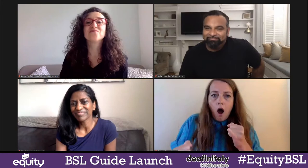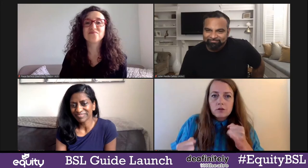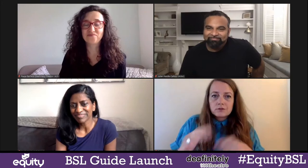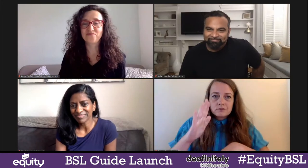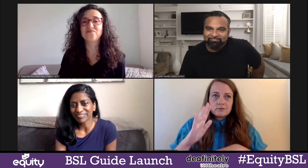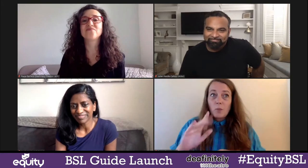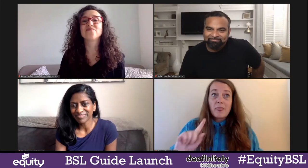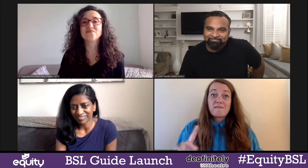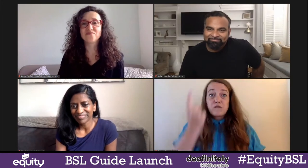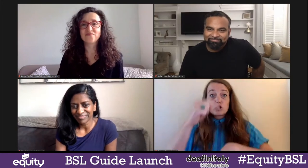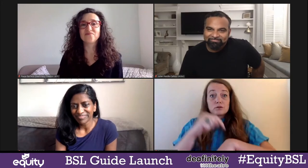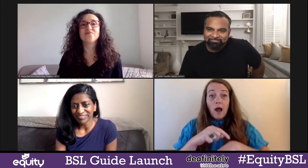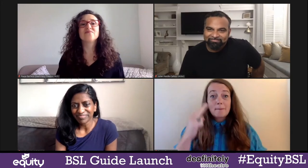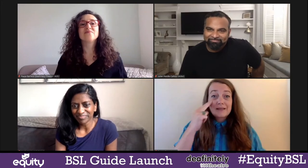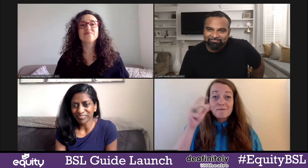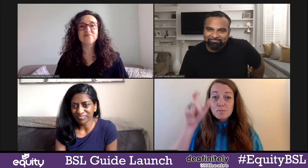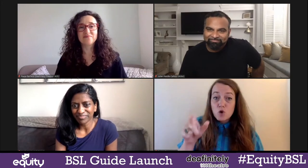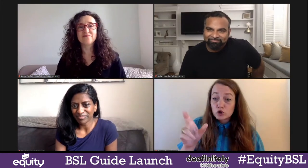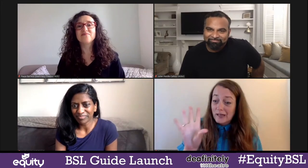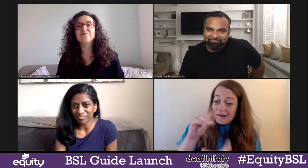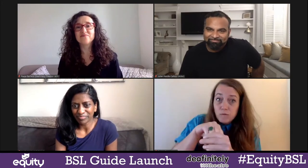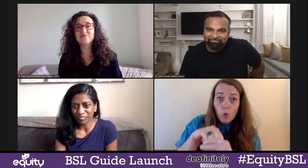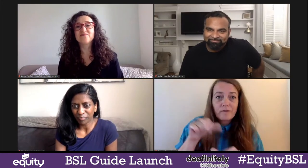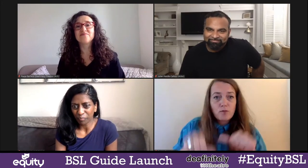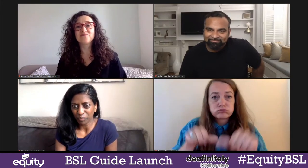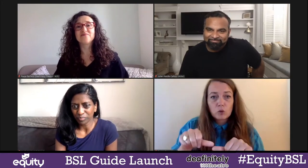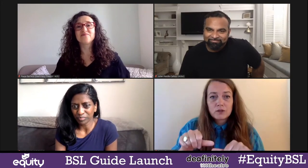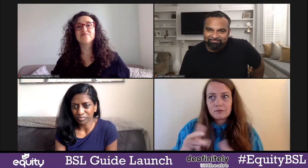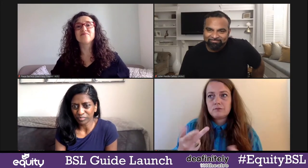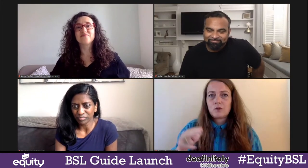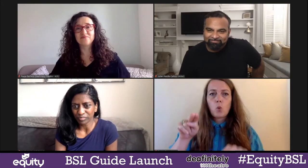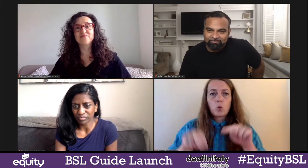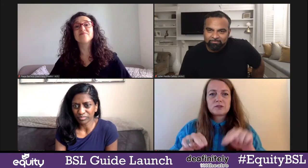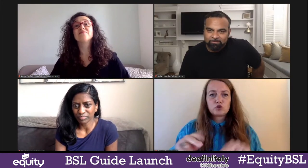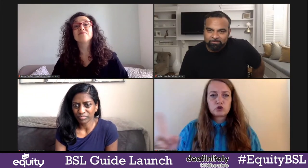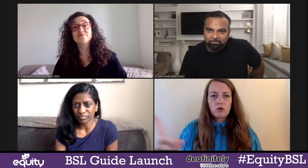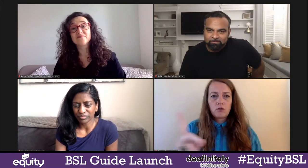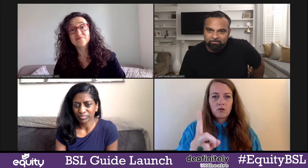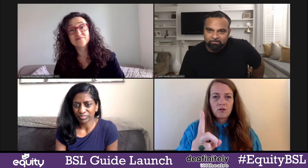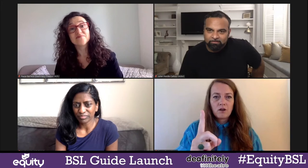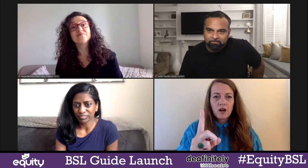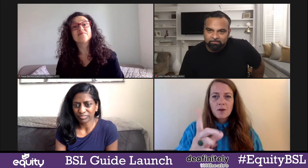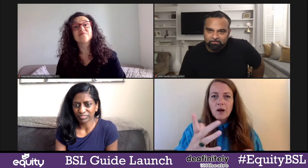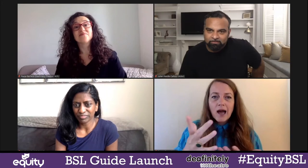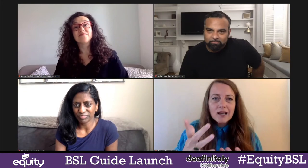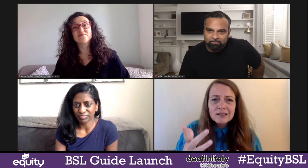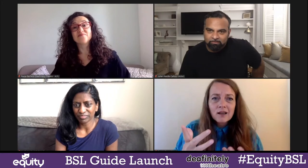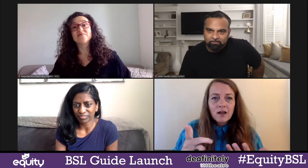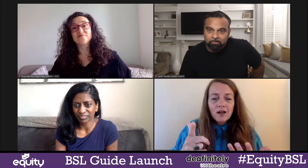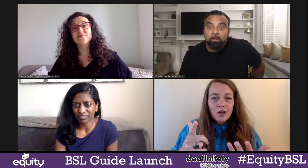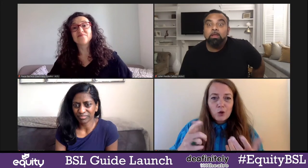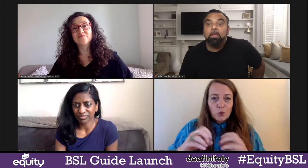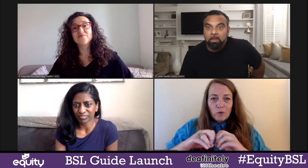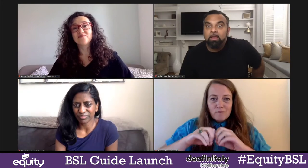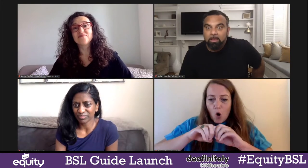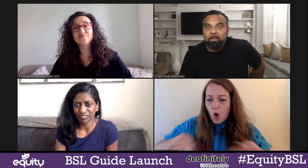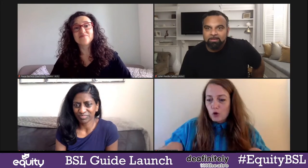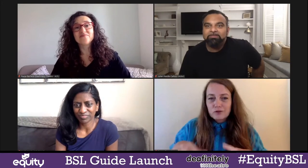writing something without consulting. And then the first time a deaf person is involved is at the audition process.